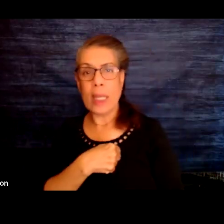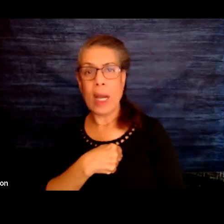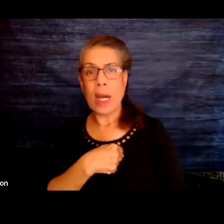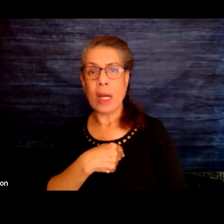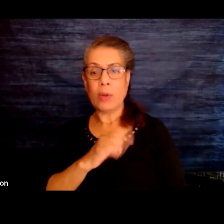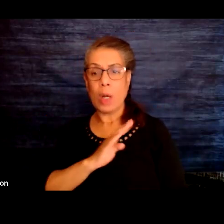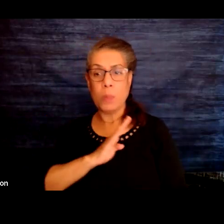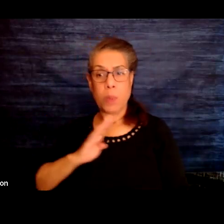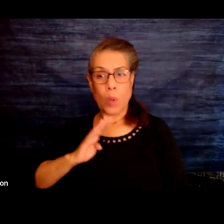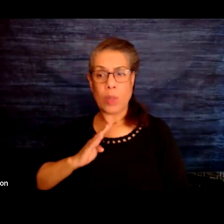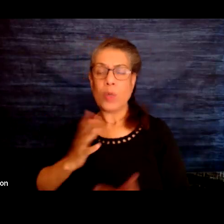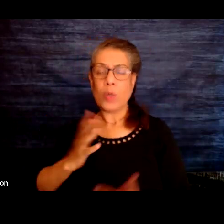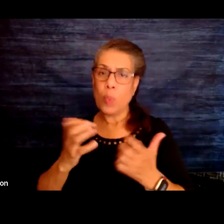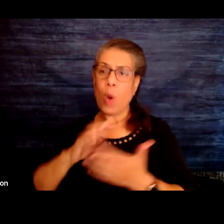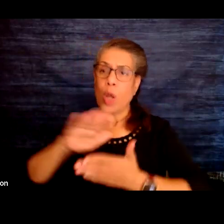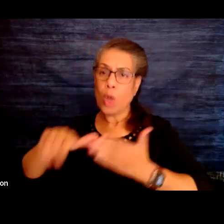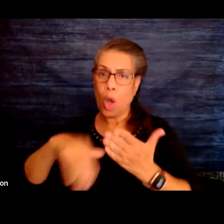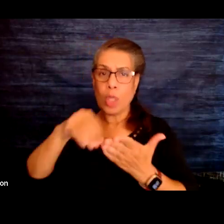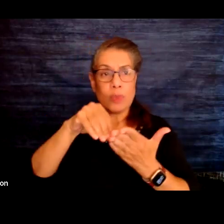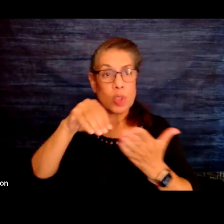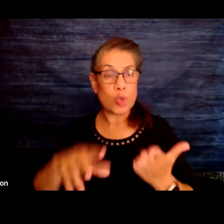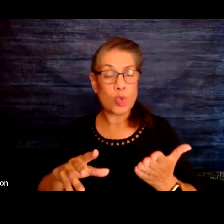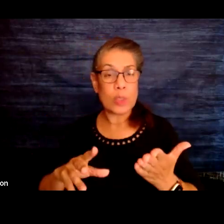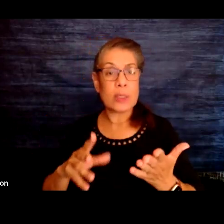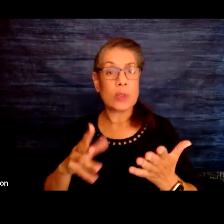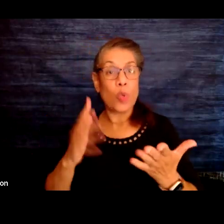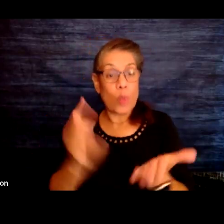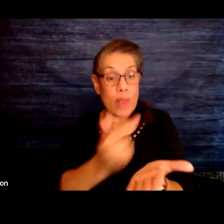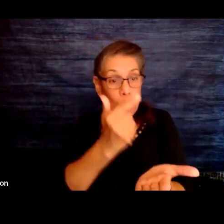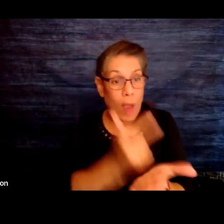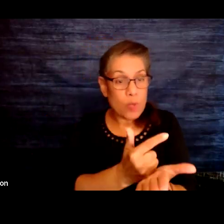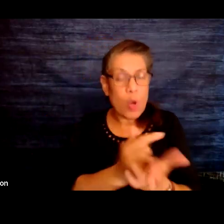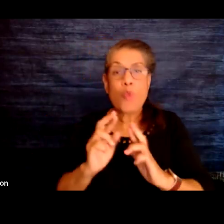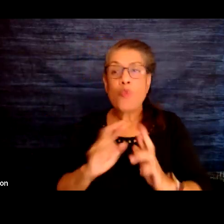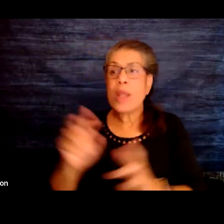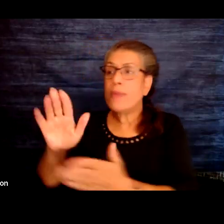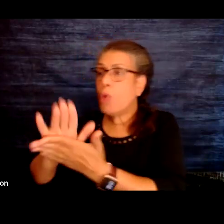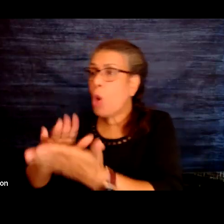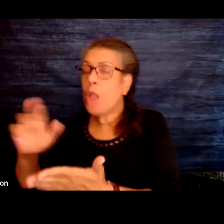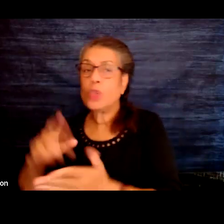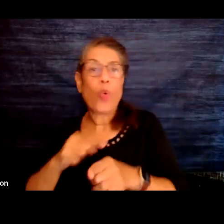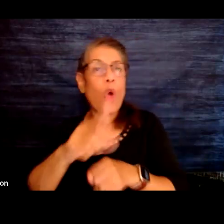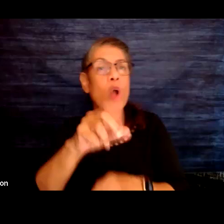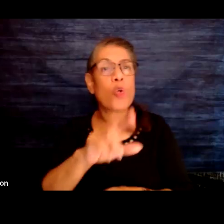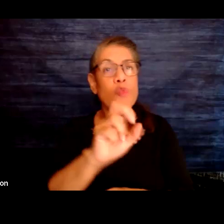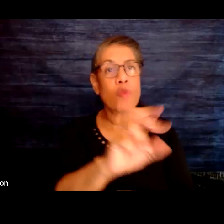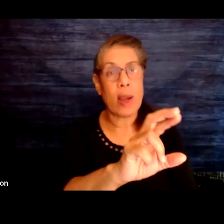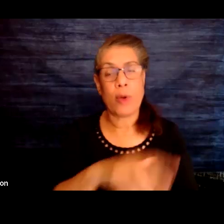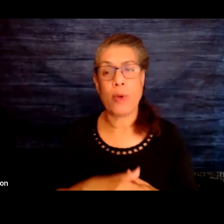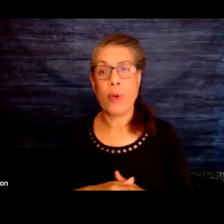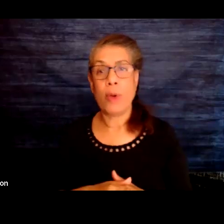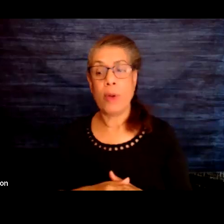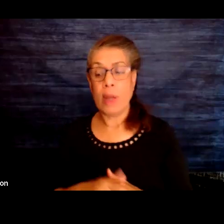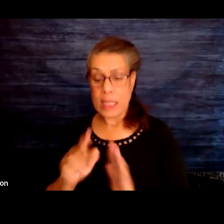our students graduate ready for college or career or whatever their next step is. And as a policy we set a couple of